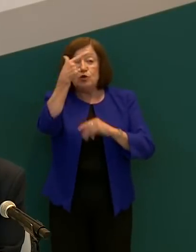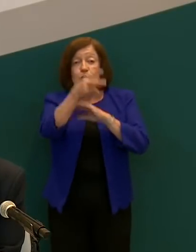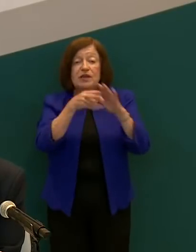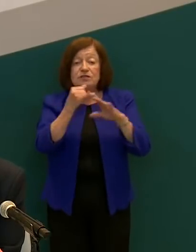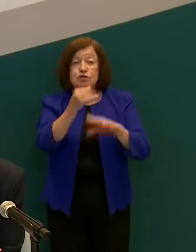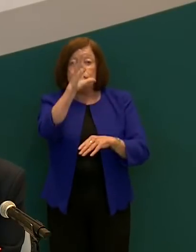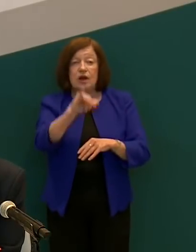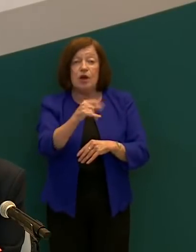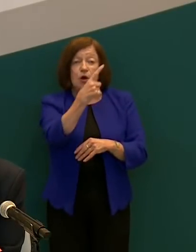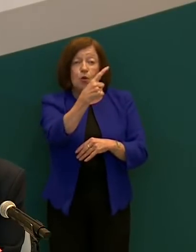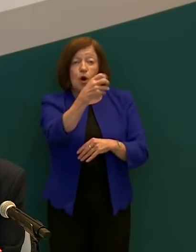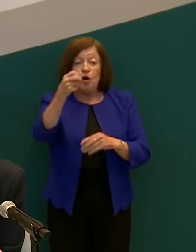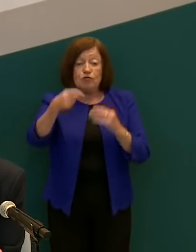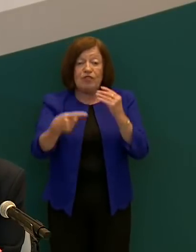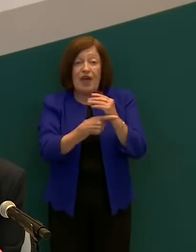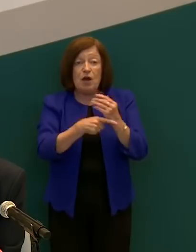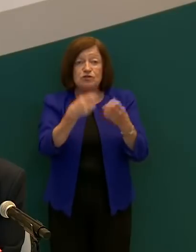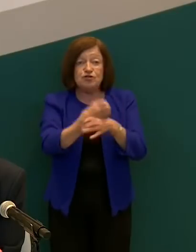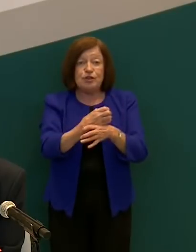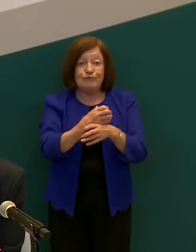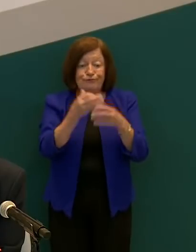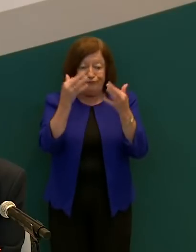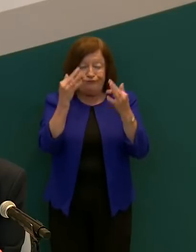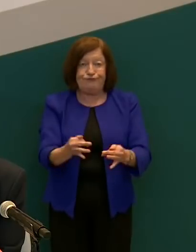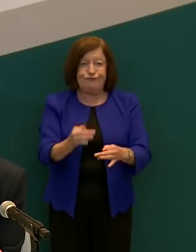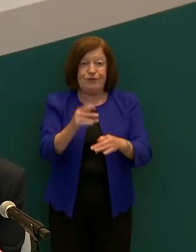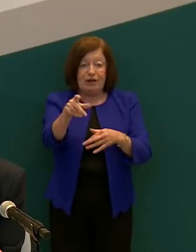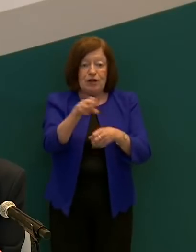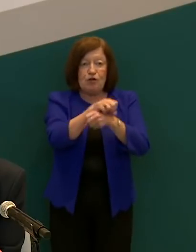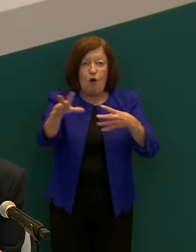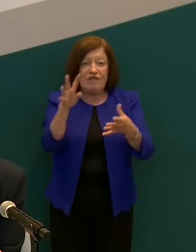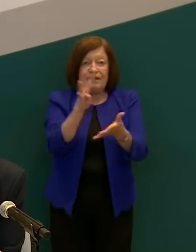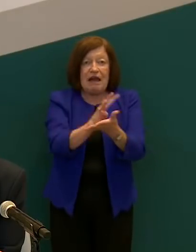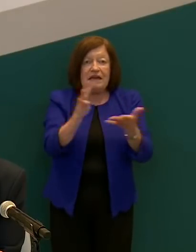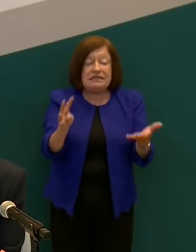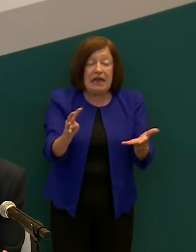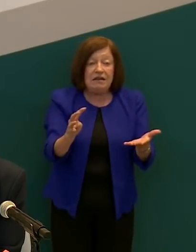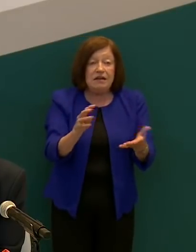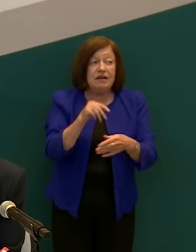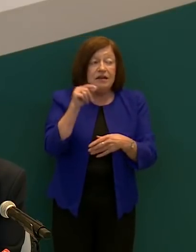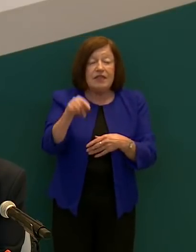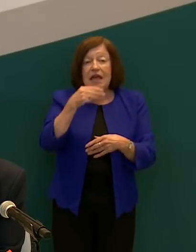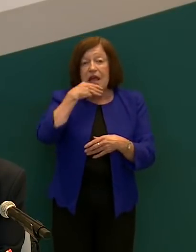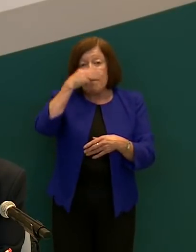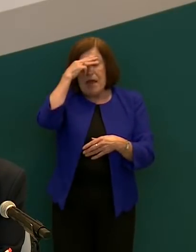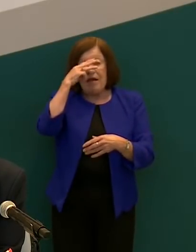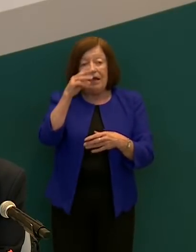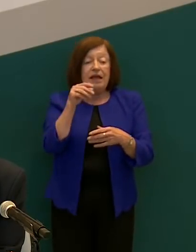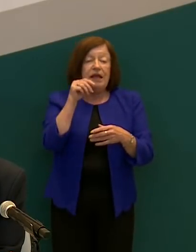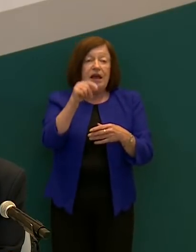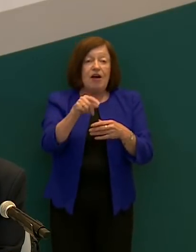July, 100,000 children were confirmed as having COVID-19. That's according to the American